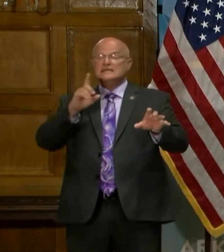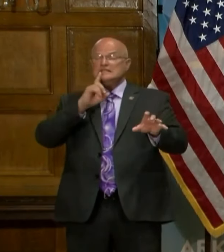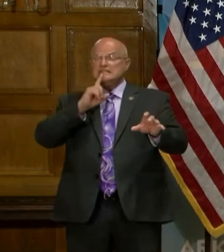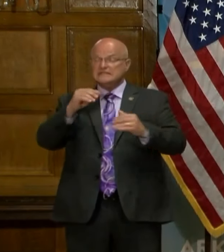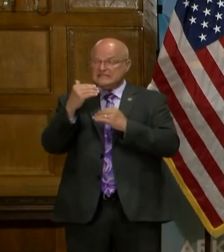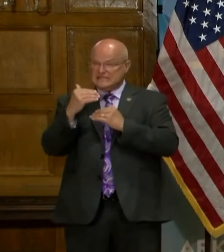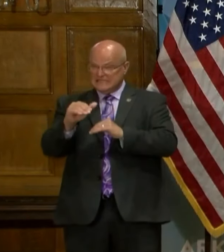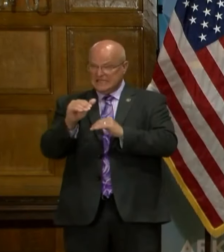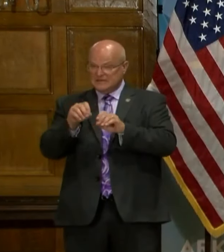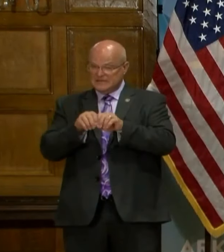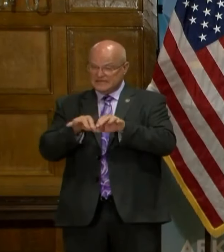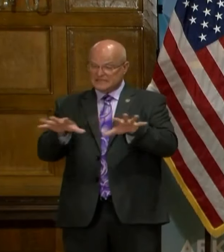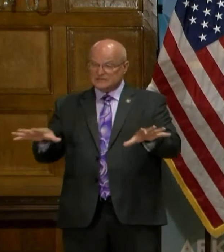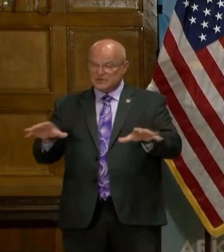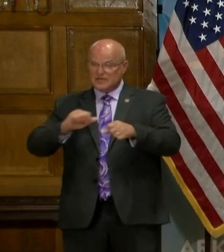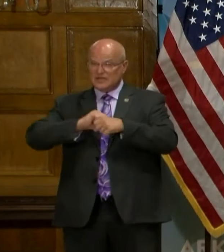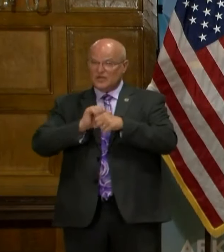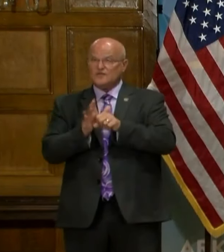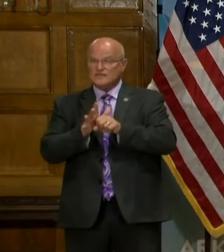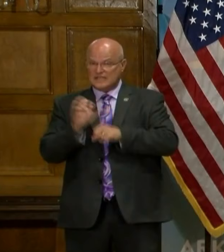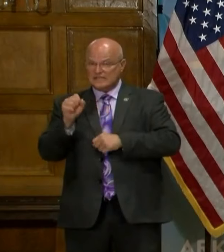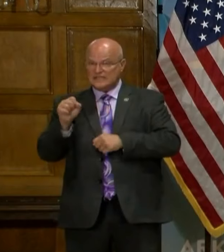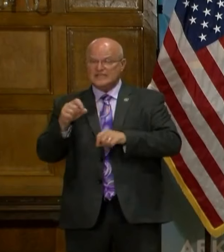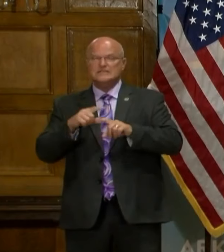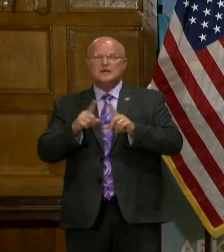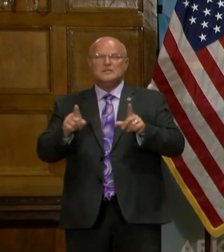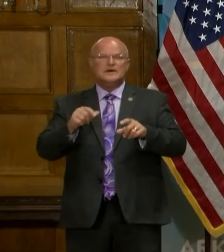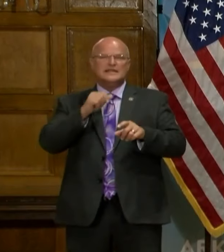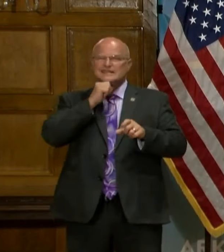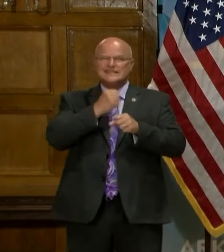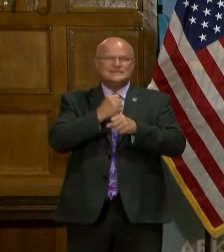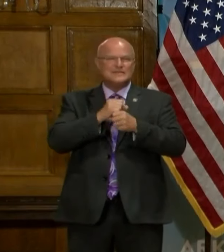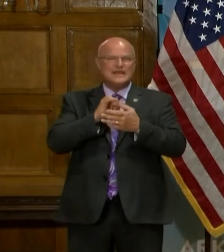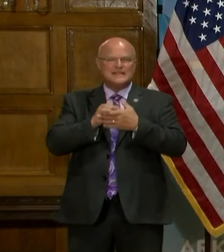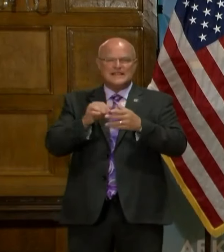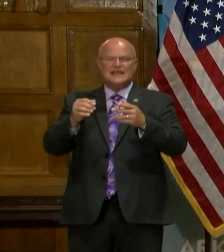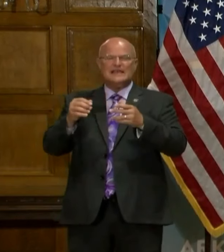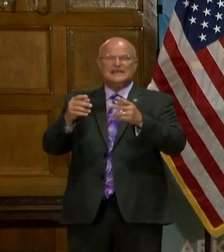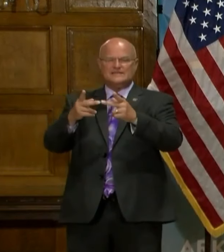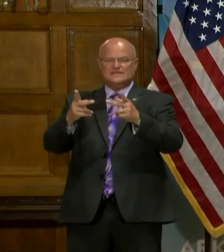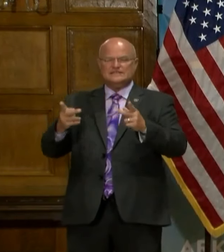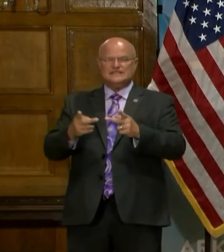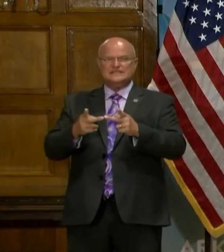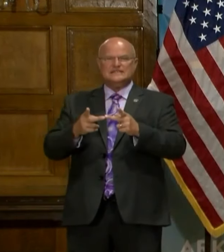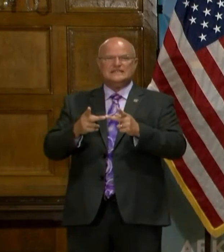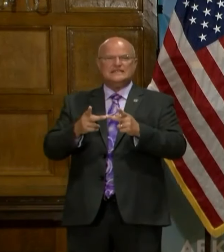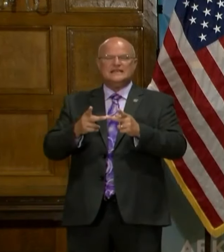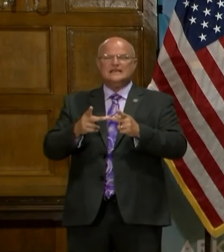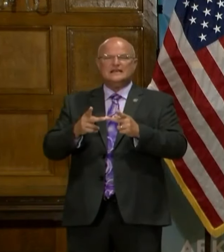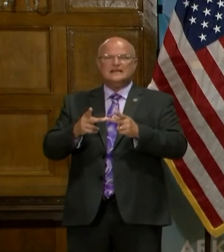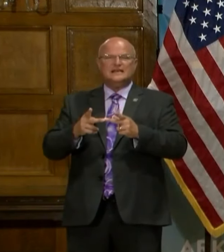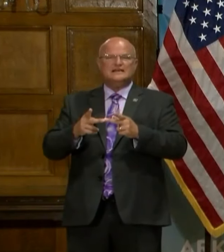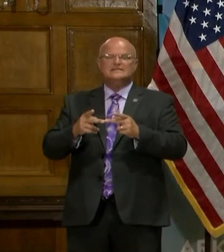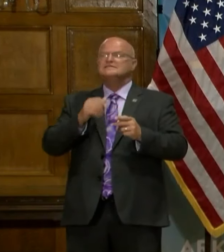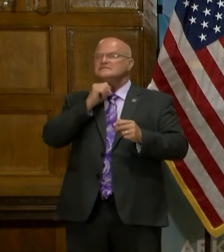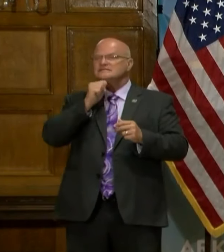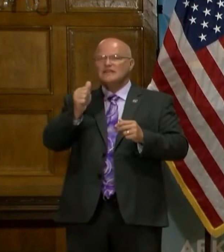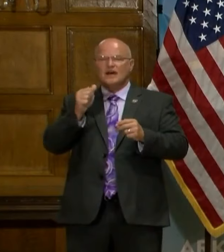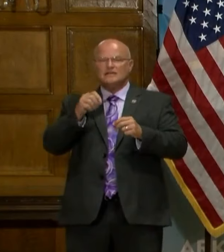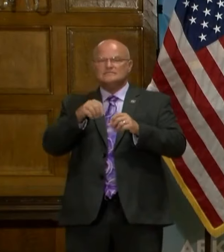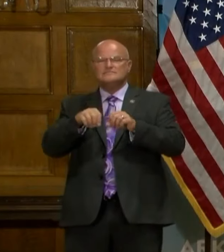definitely limit the spread of COVID-19, but it doesn't make that facility immune from another outbreak.